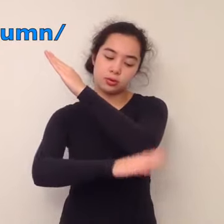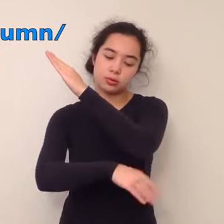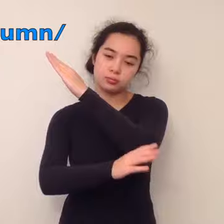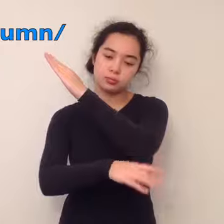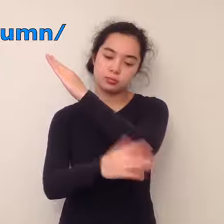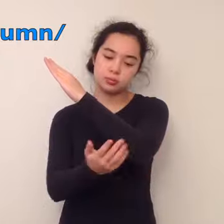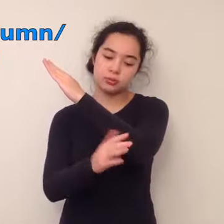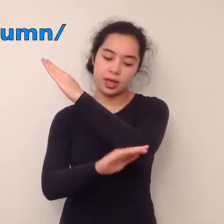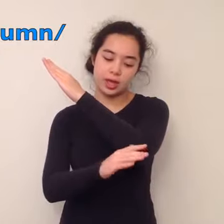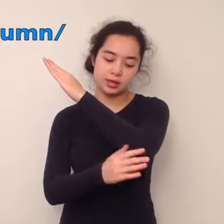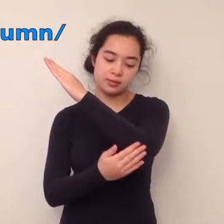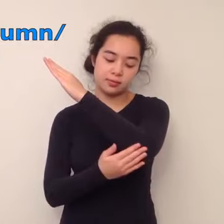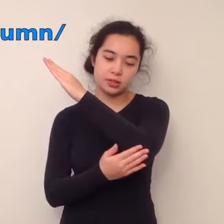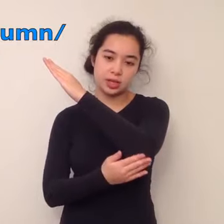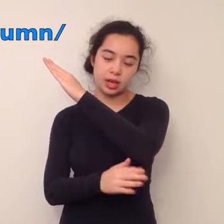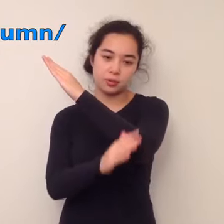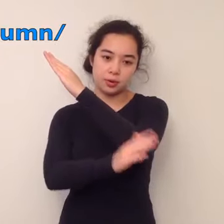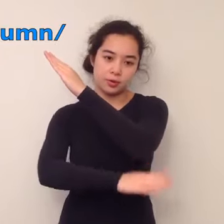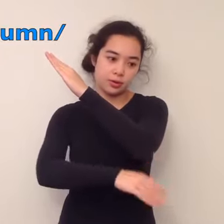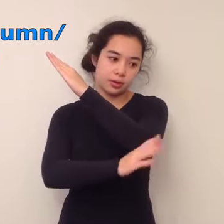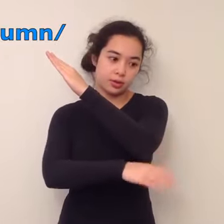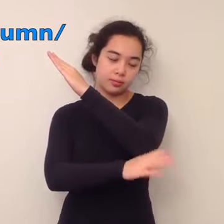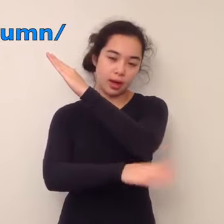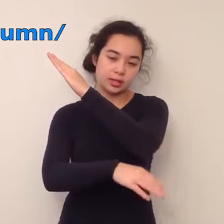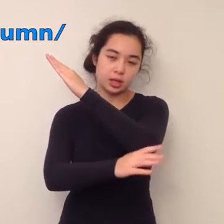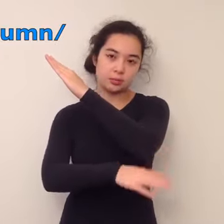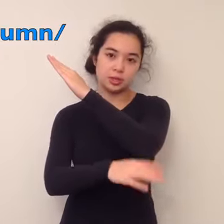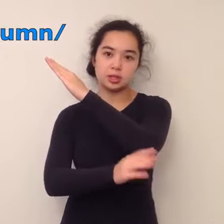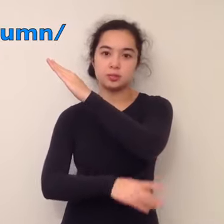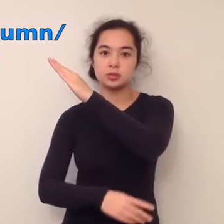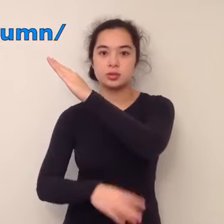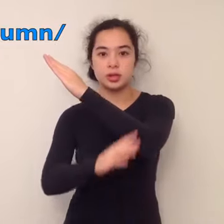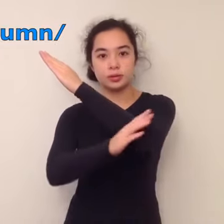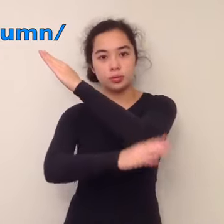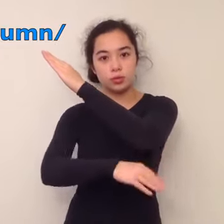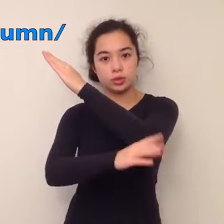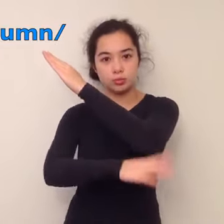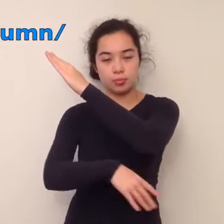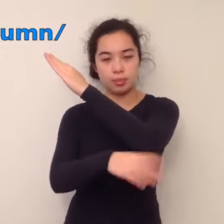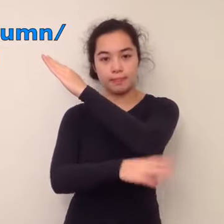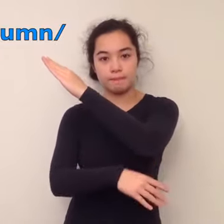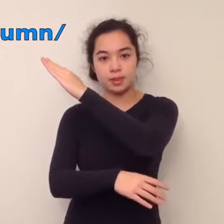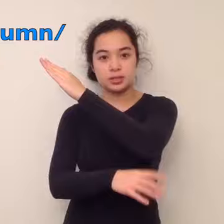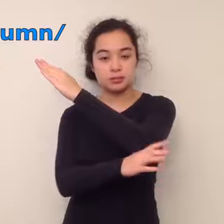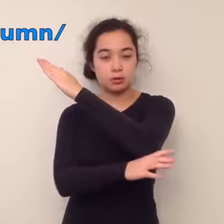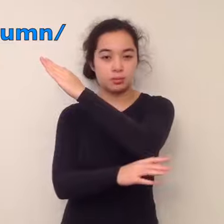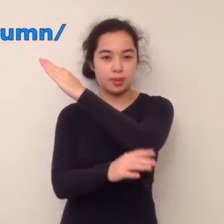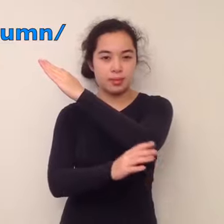your right hand in front of your elbow and pat a couple times. So, autumn. So if you're